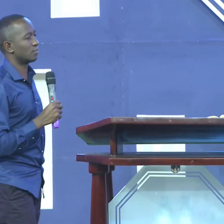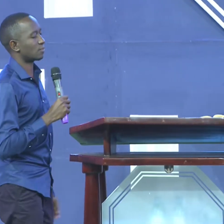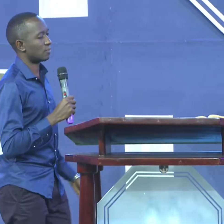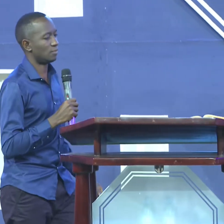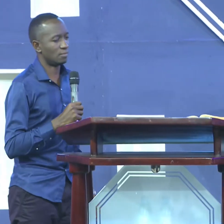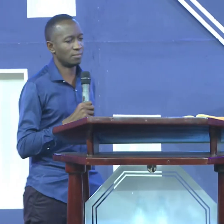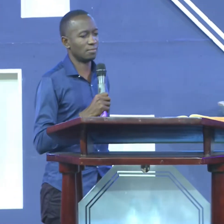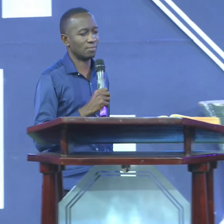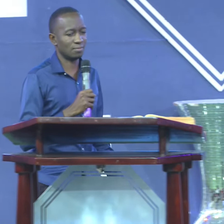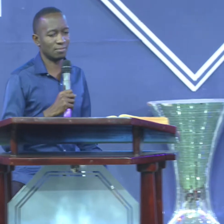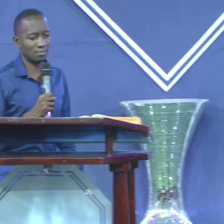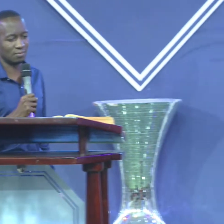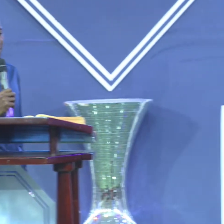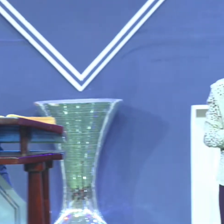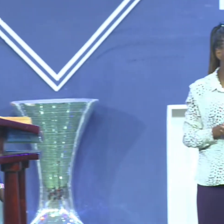Amen.